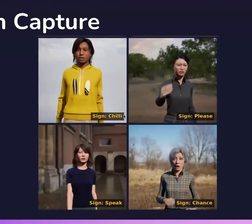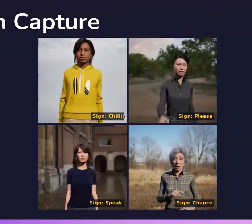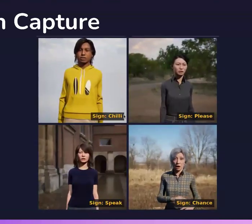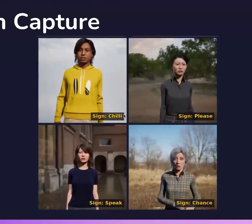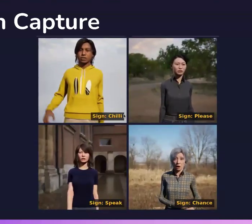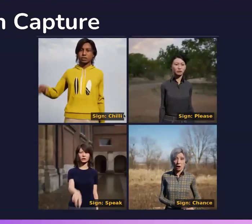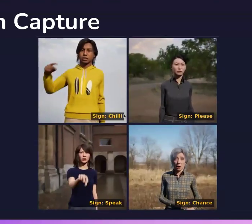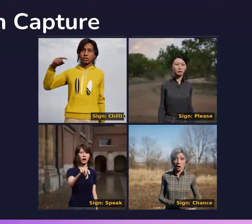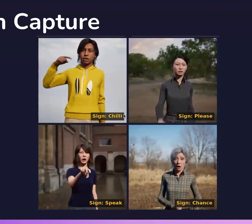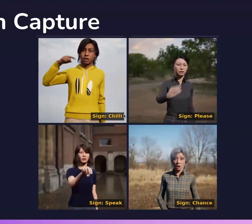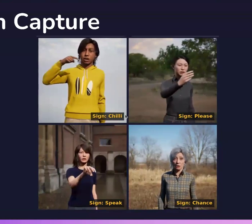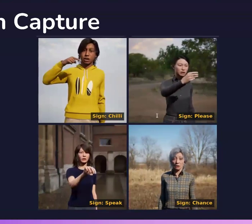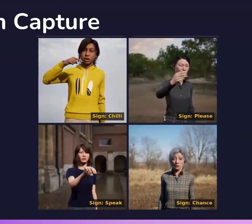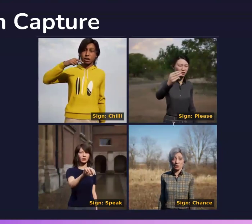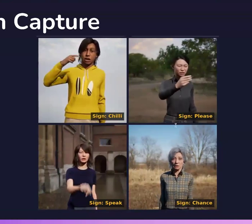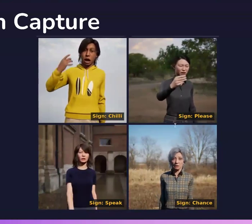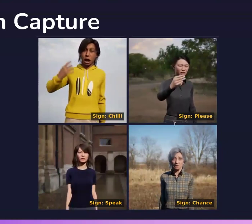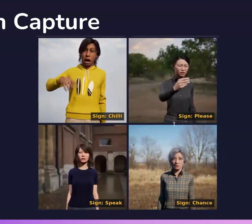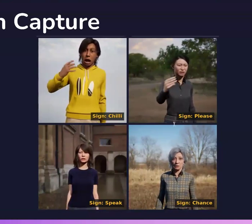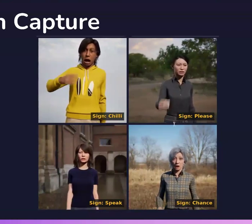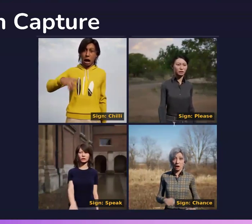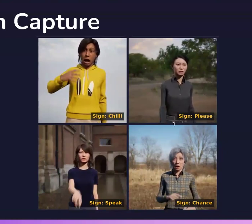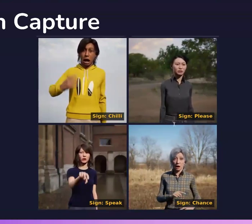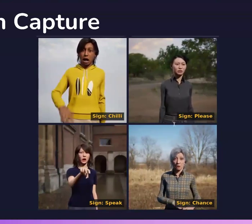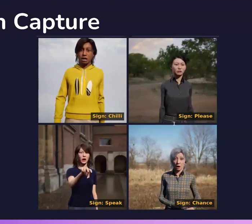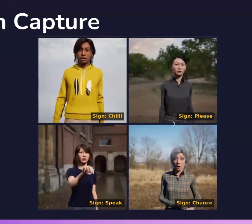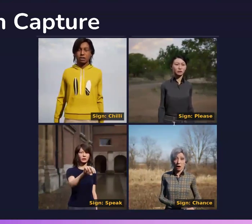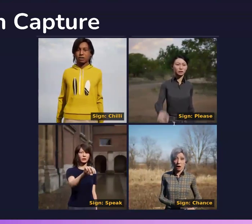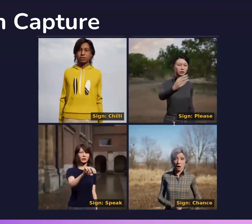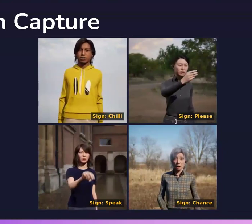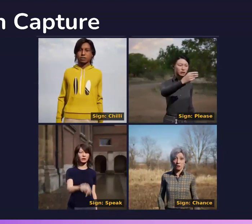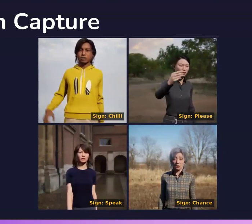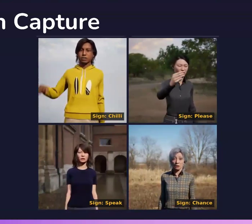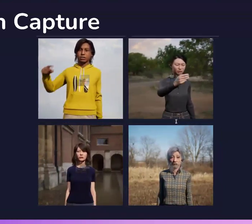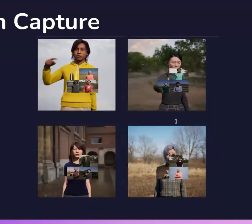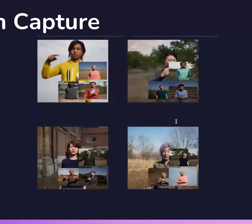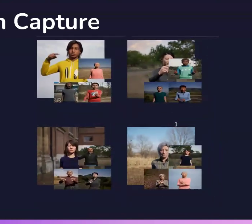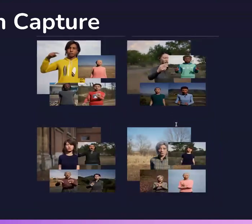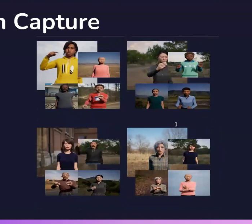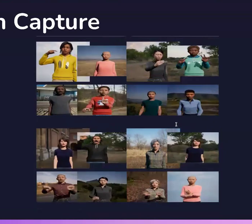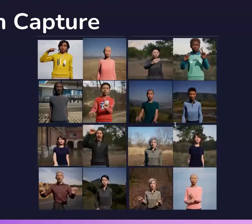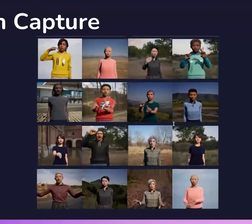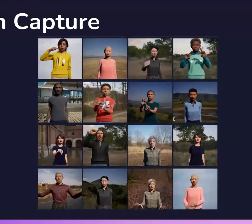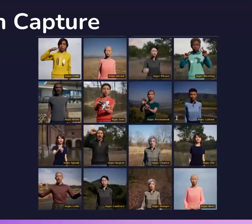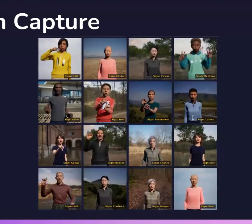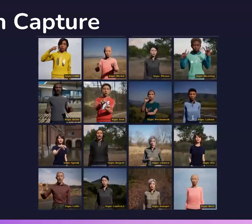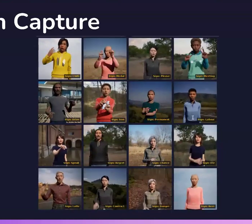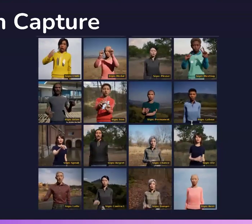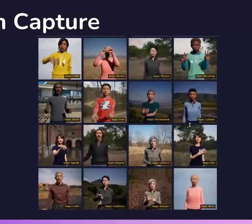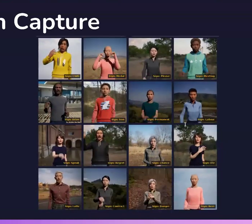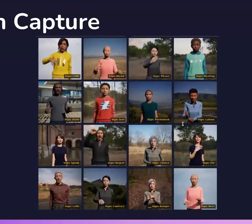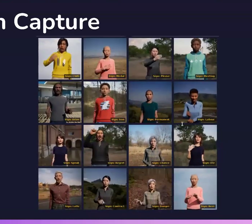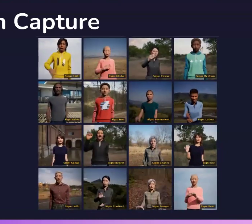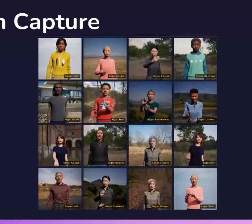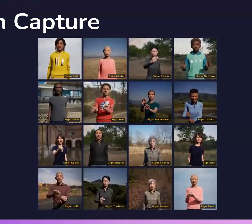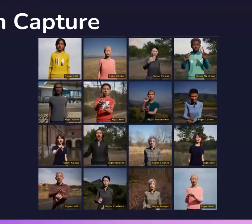clips or different gestures on these avatars and also have a wide variety of avatars in these environments. Using this